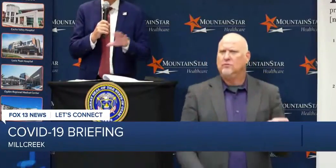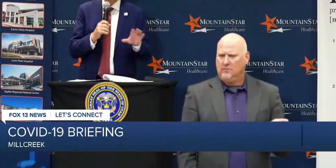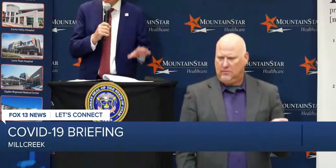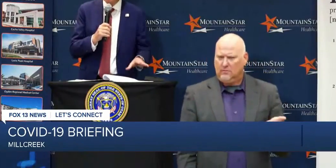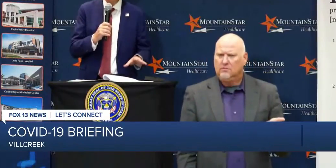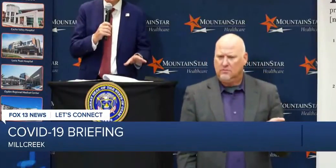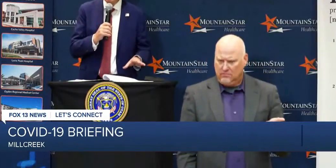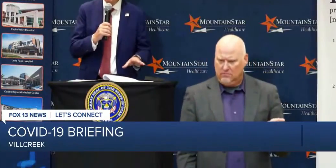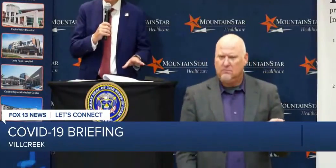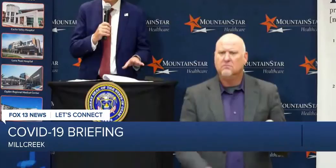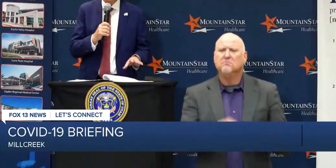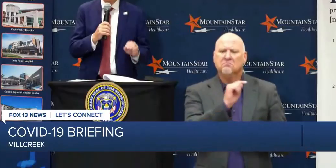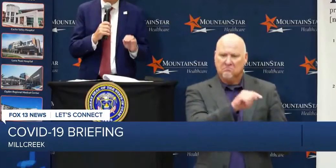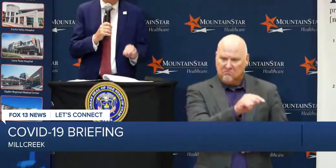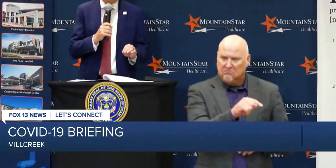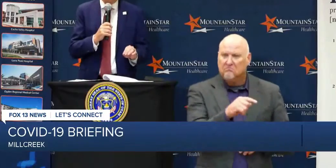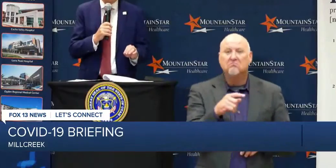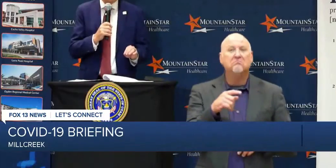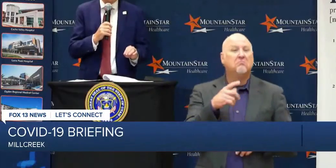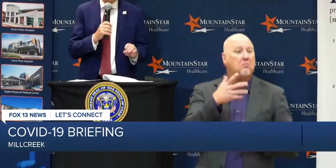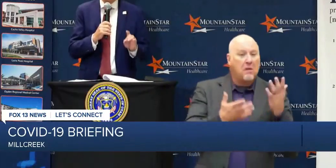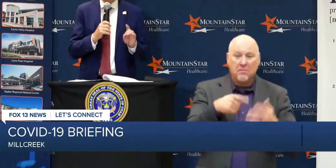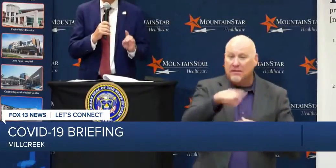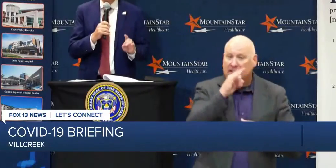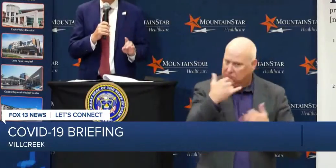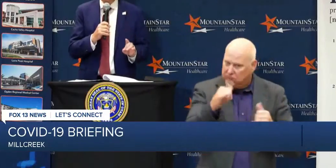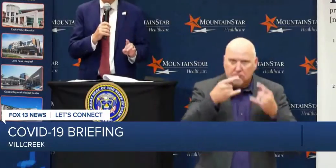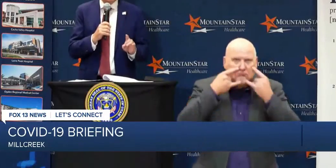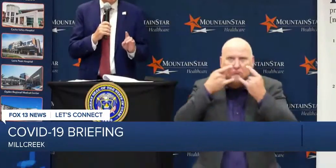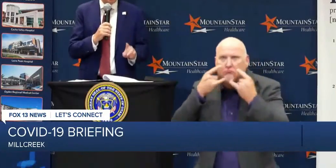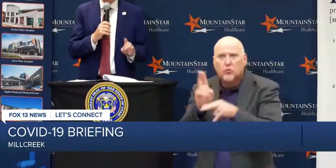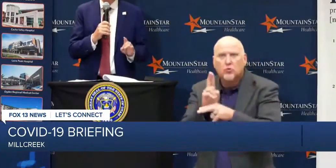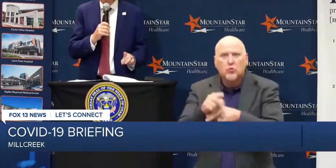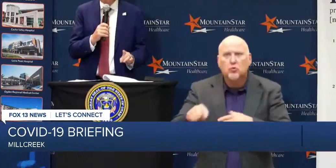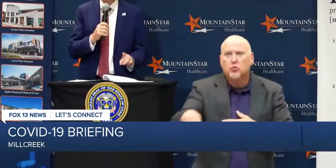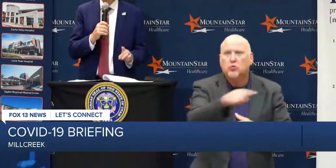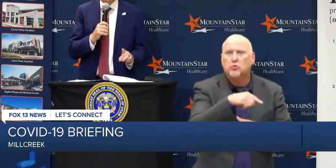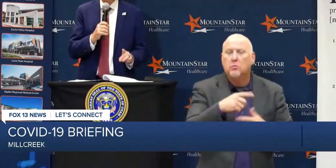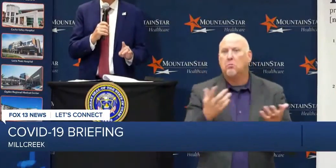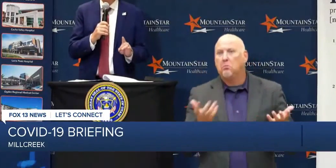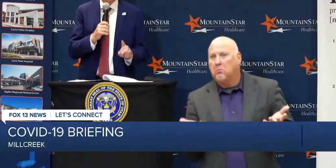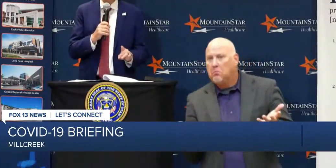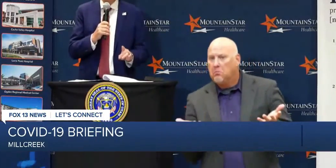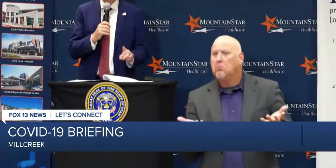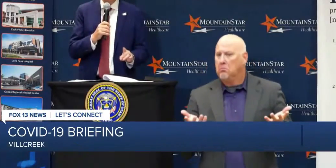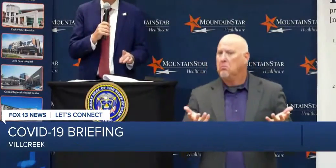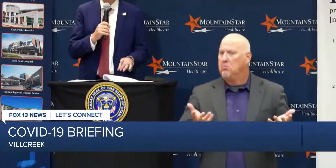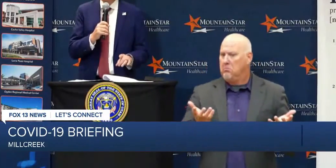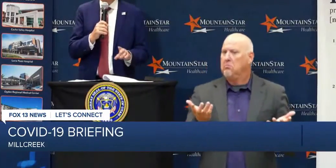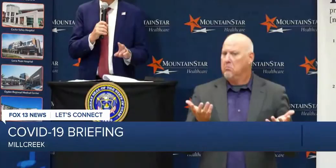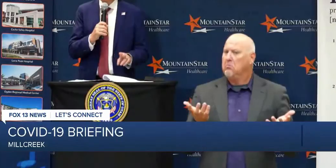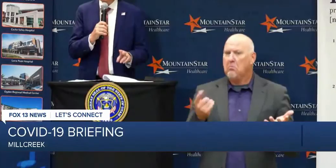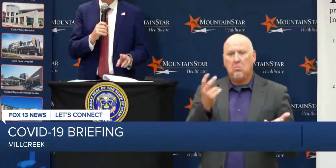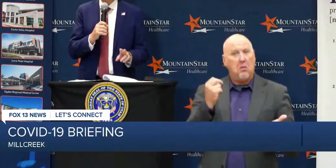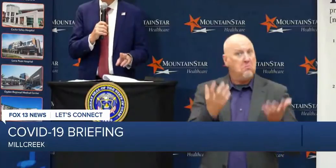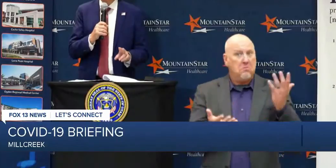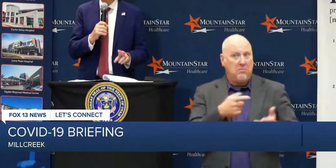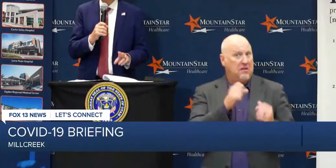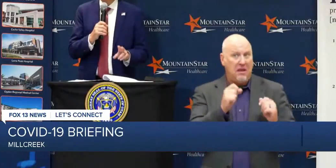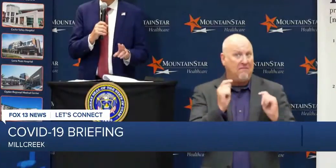COVID-19 in the last 90 days, or if they were wearing a high quality mask, an N95 or